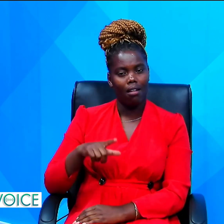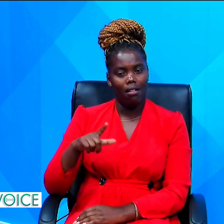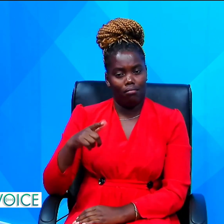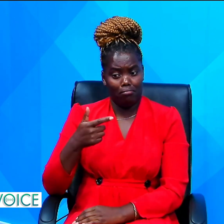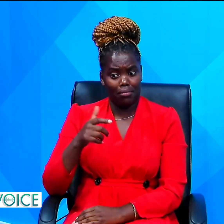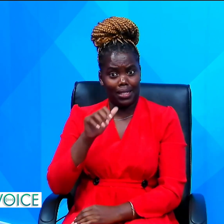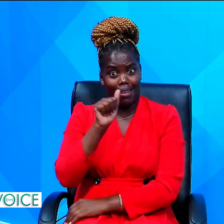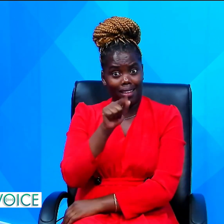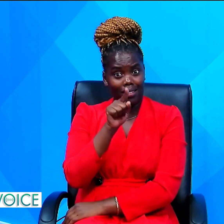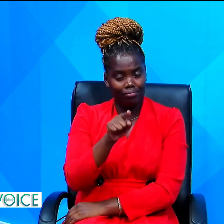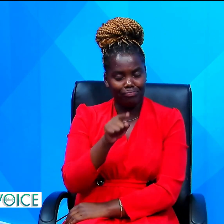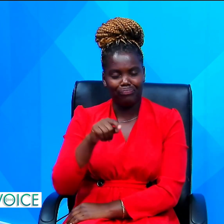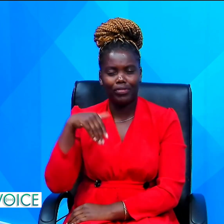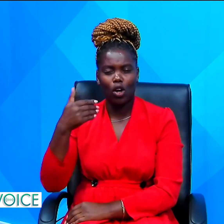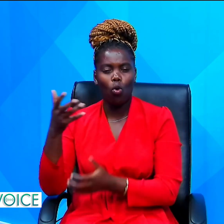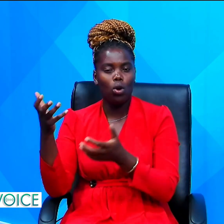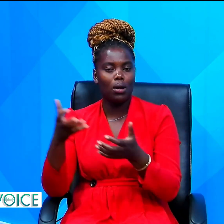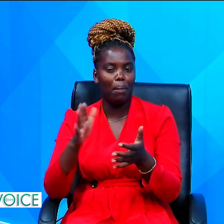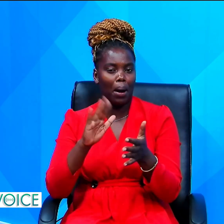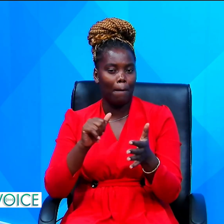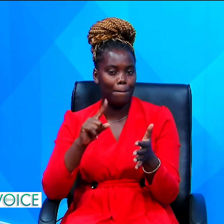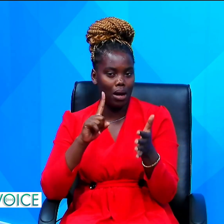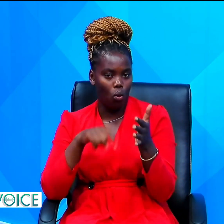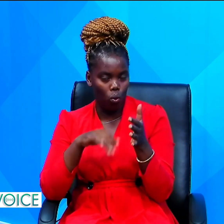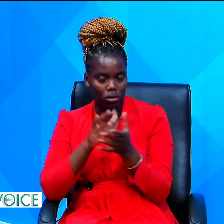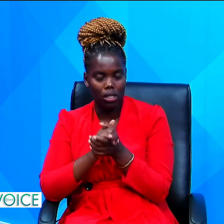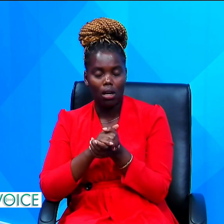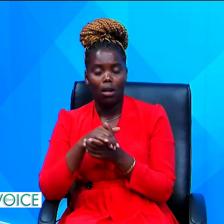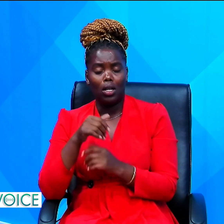the hepatitis A, it's caused by,